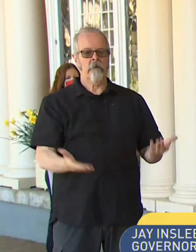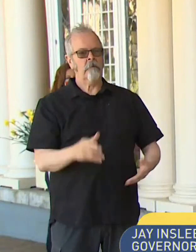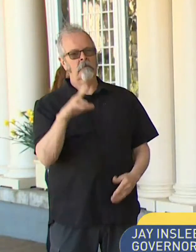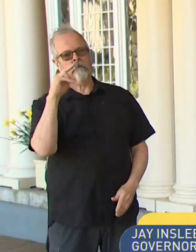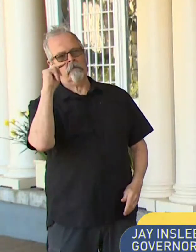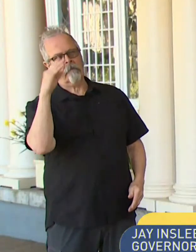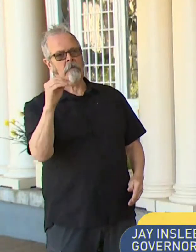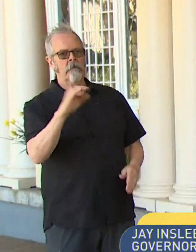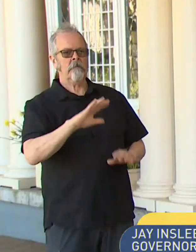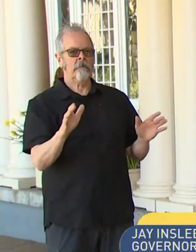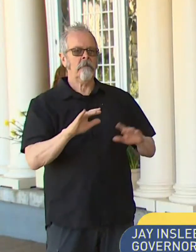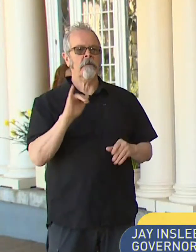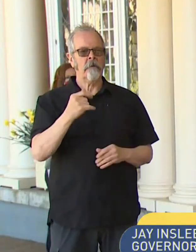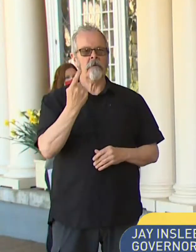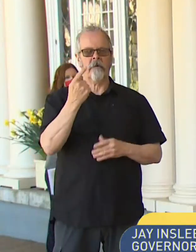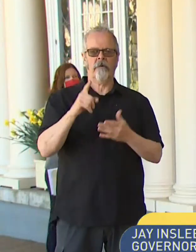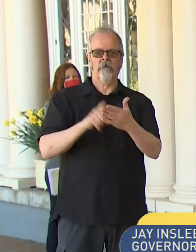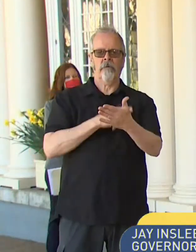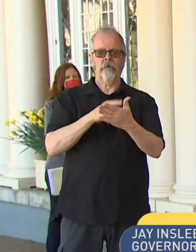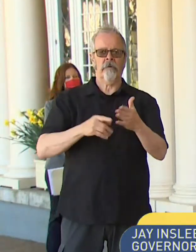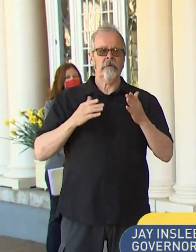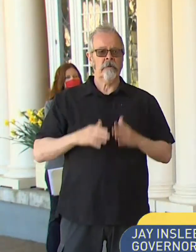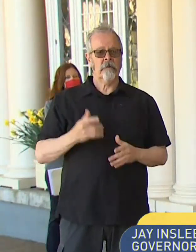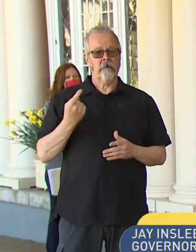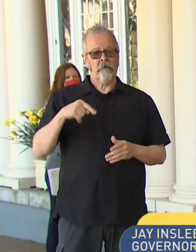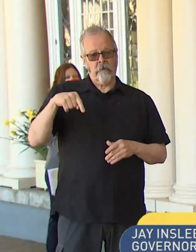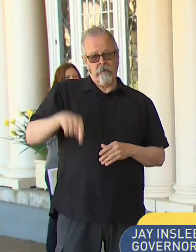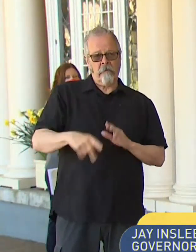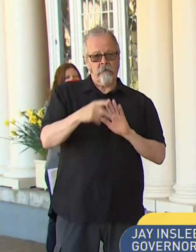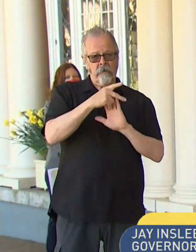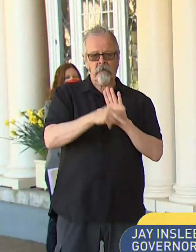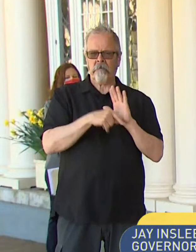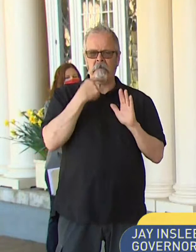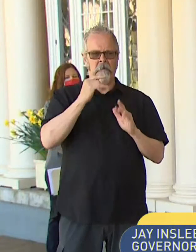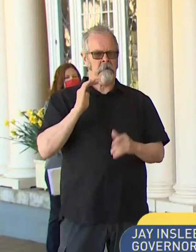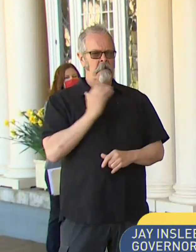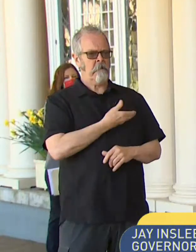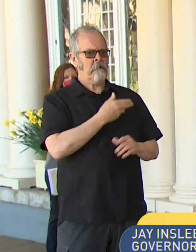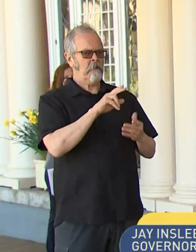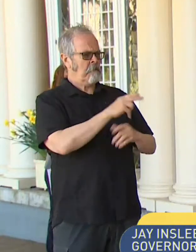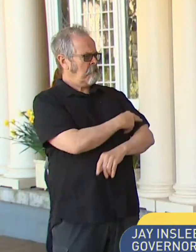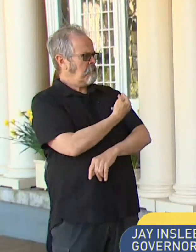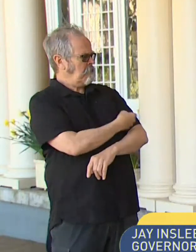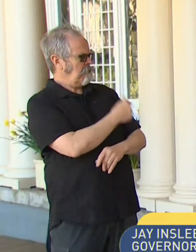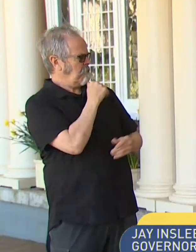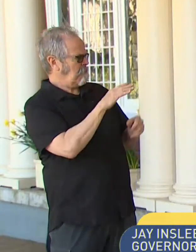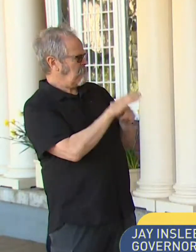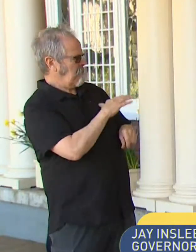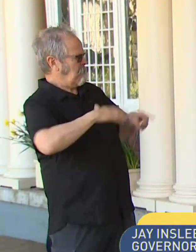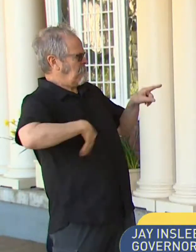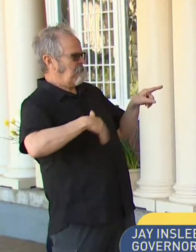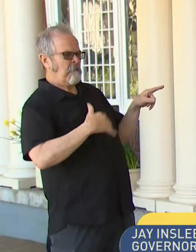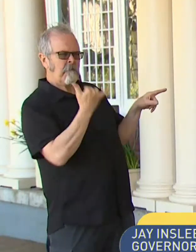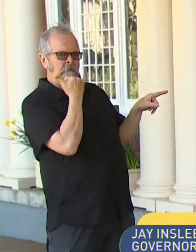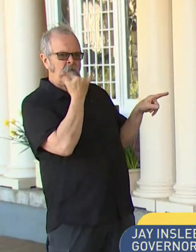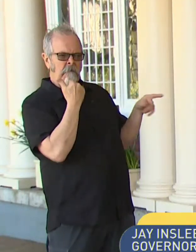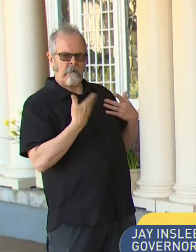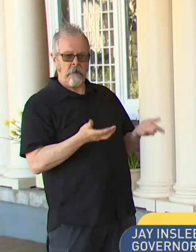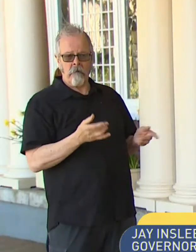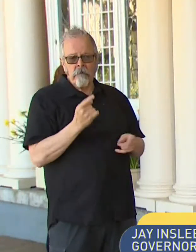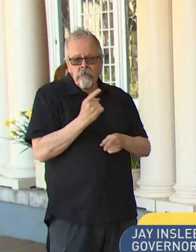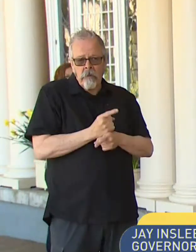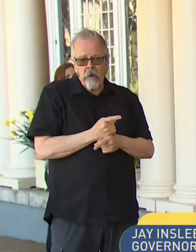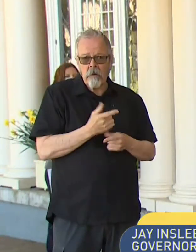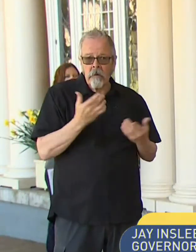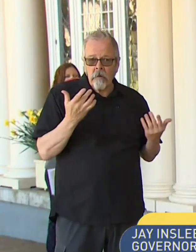of this policy say, well, our hospitals aren't full today. Yeah, that's right. We don't want to get them full.